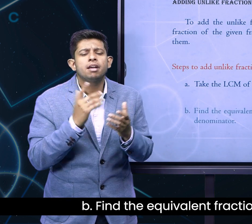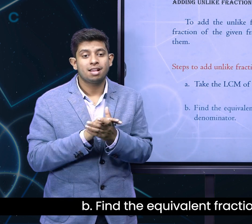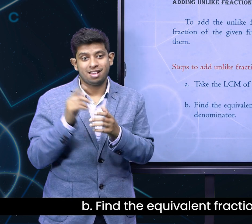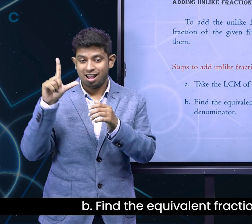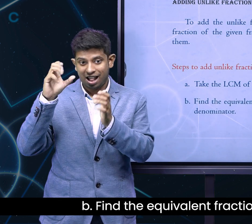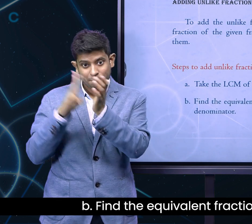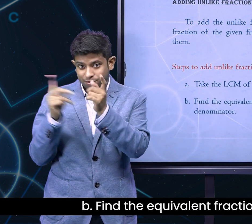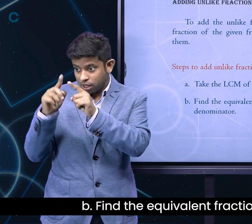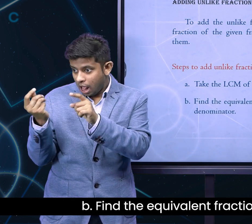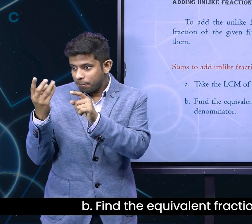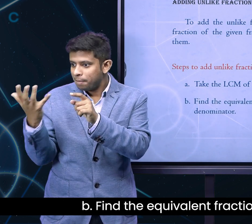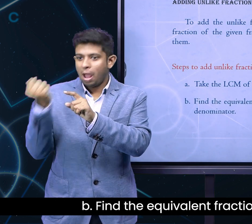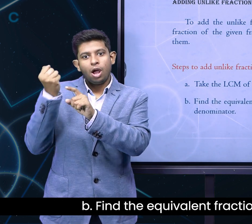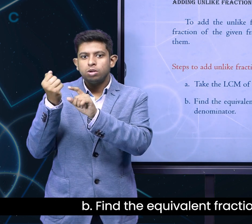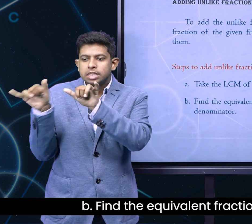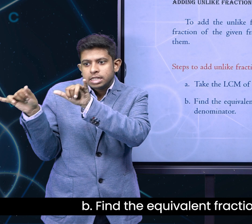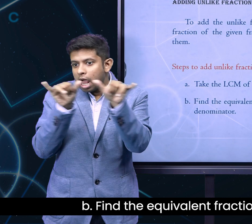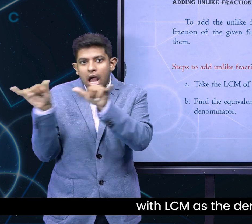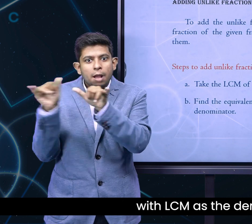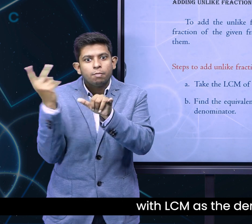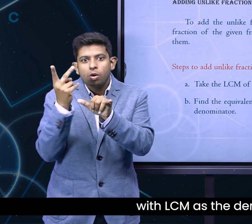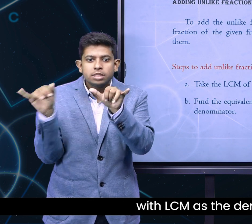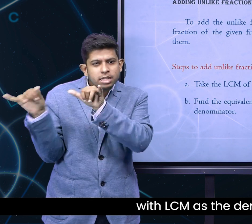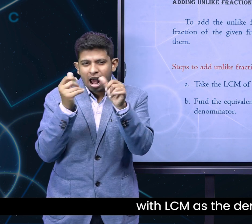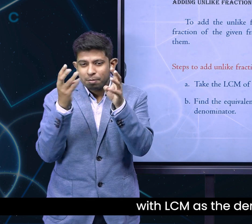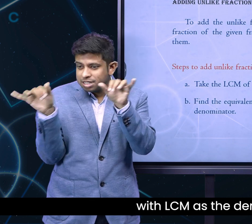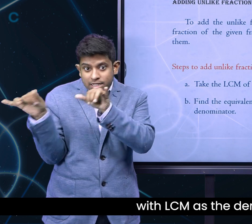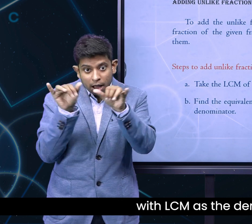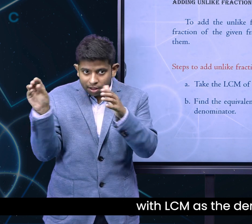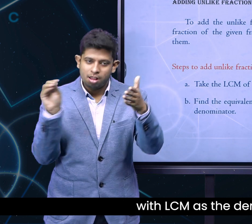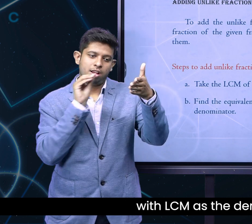Find the equivalent fractions of both fractions with LCM as the denominator.